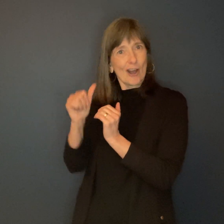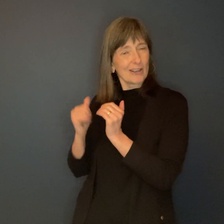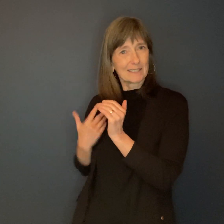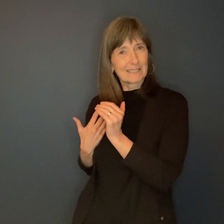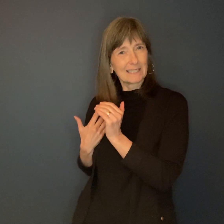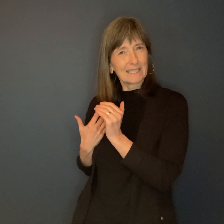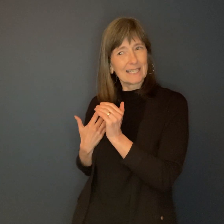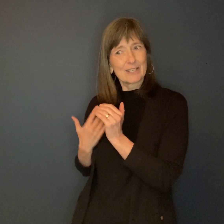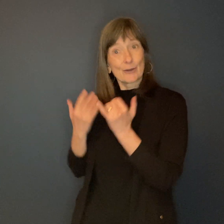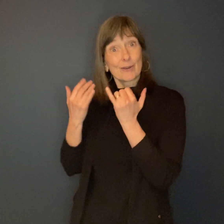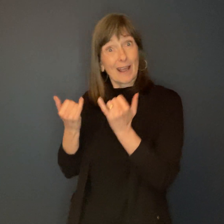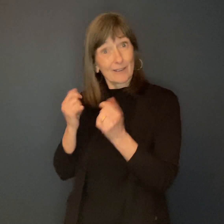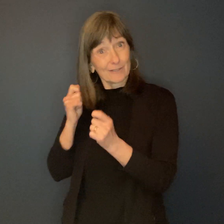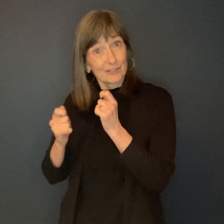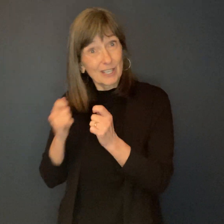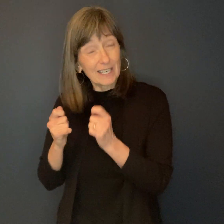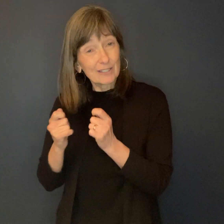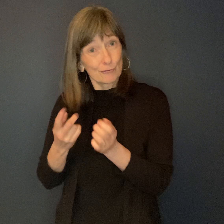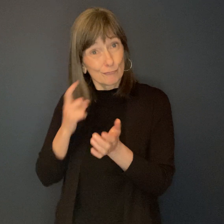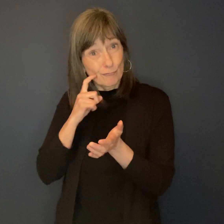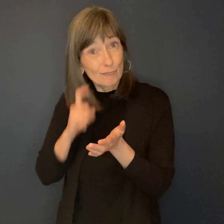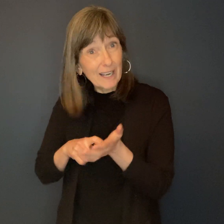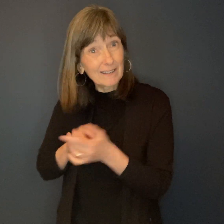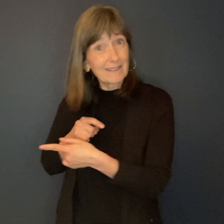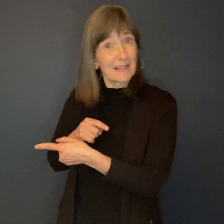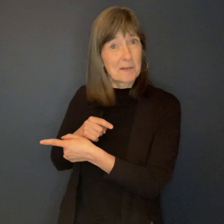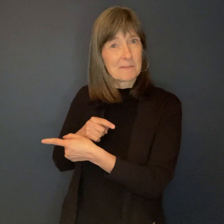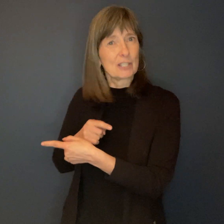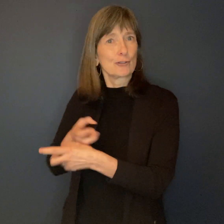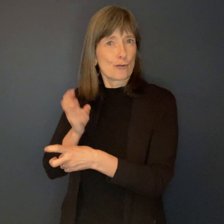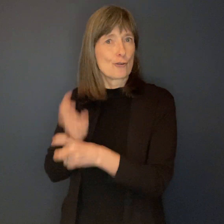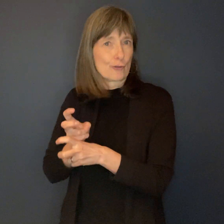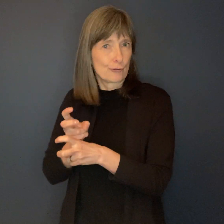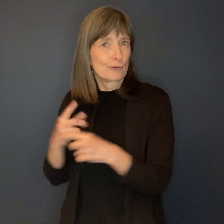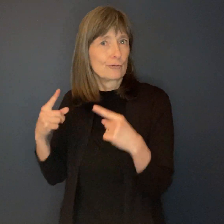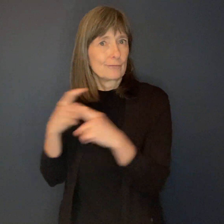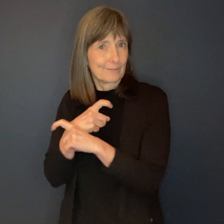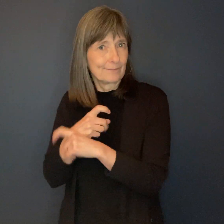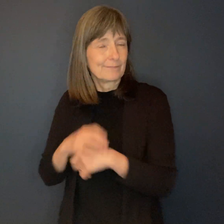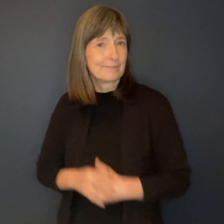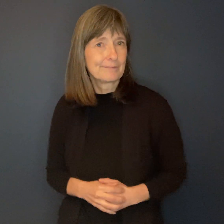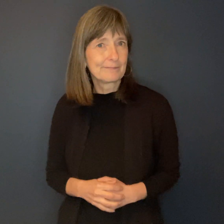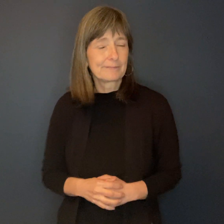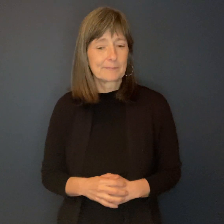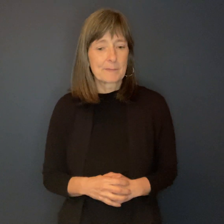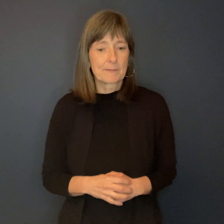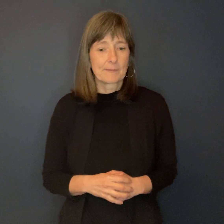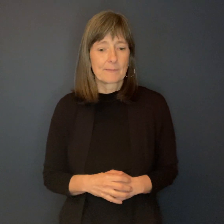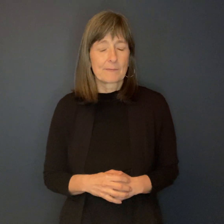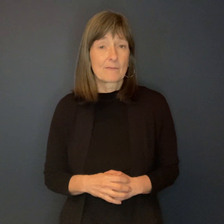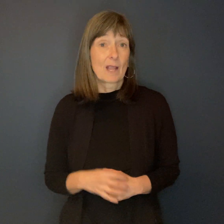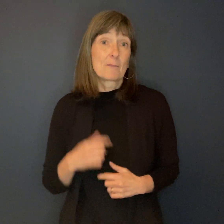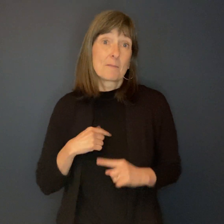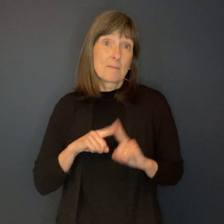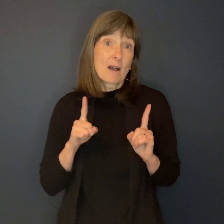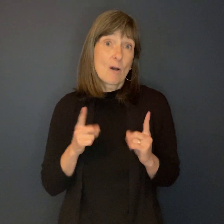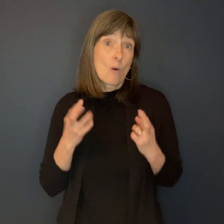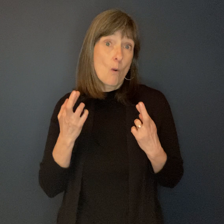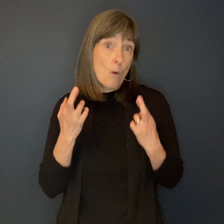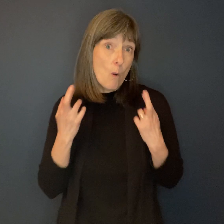important. And I hope that in time, that the whole issue